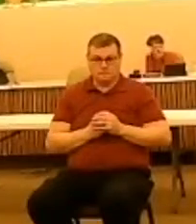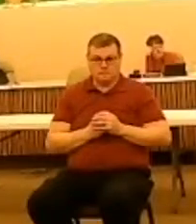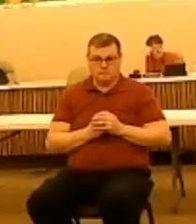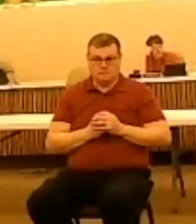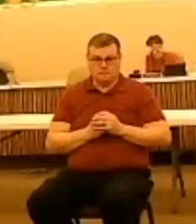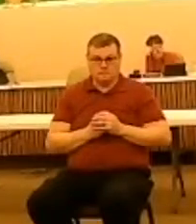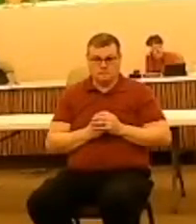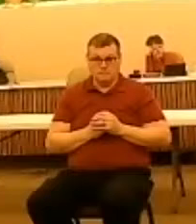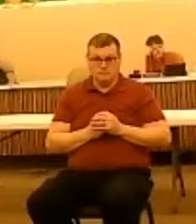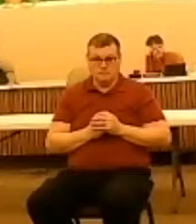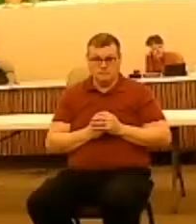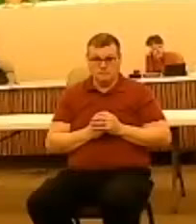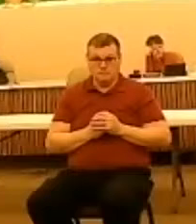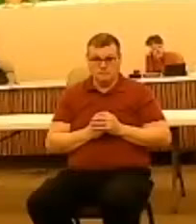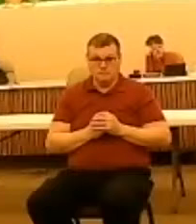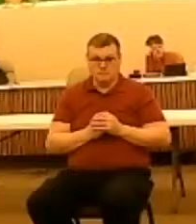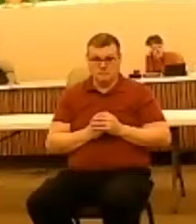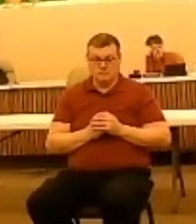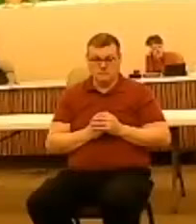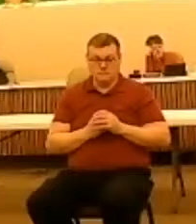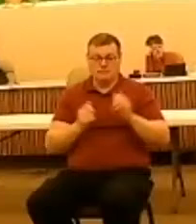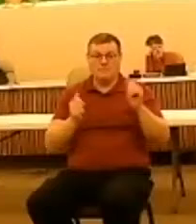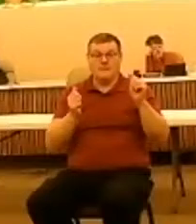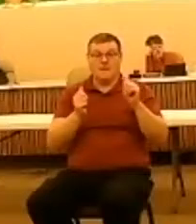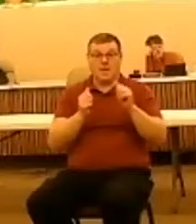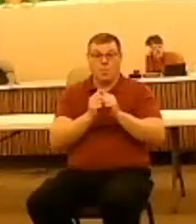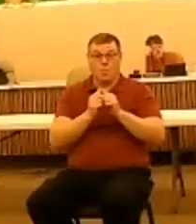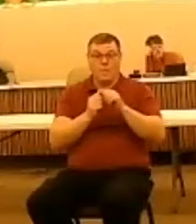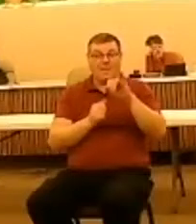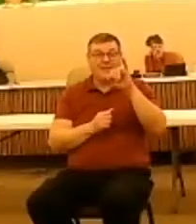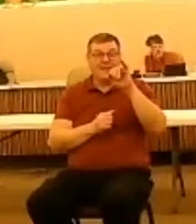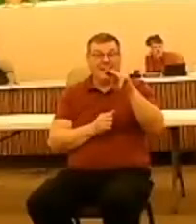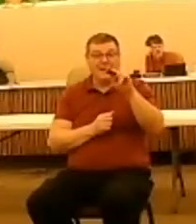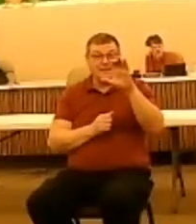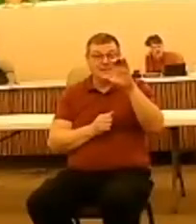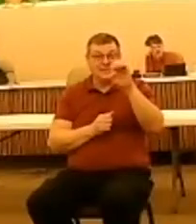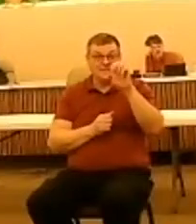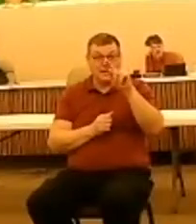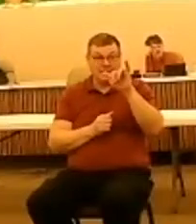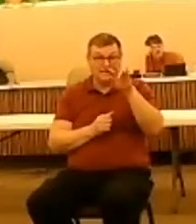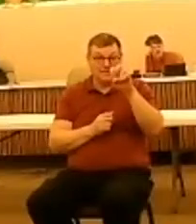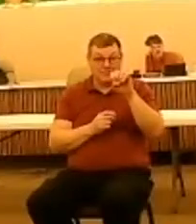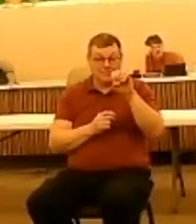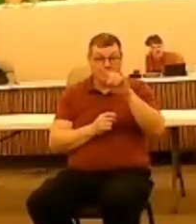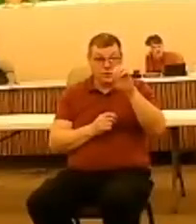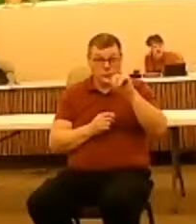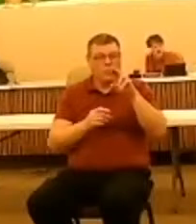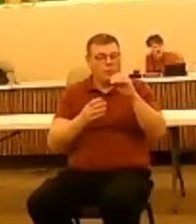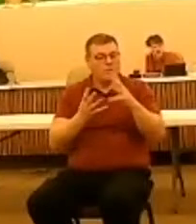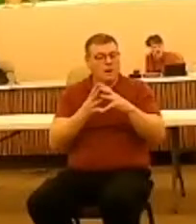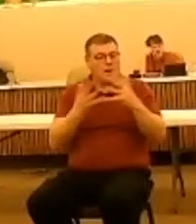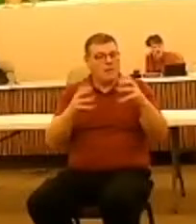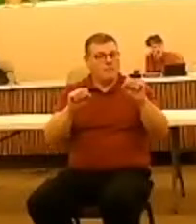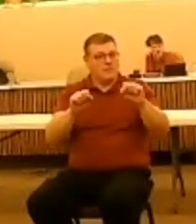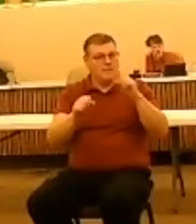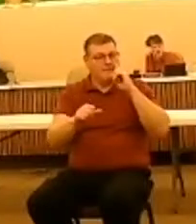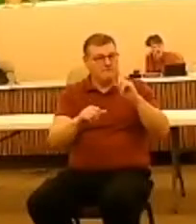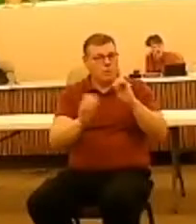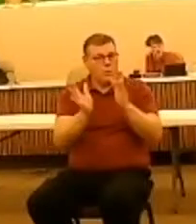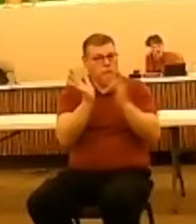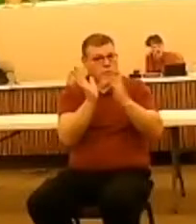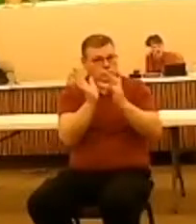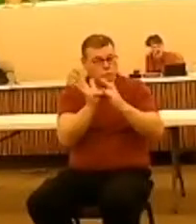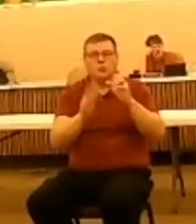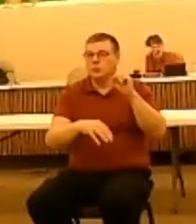with the incentive zoning, there's a lot of potential for abuse, so we wanted to spend a lot